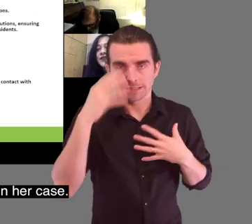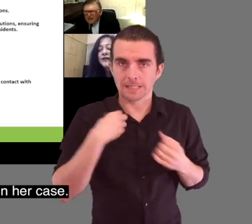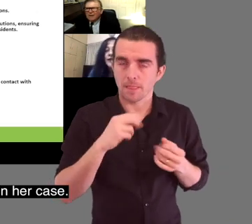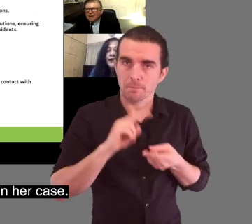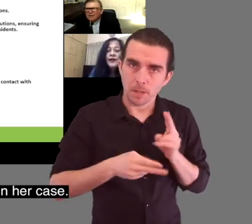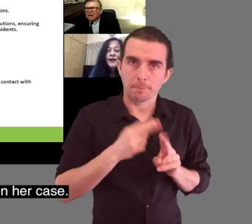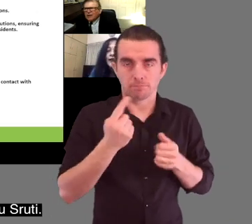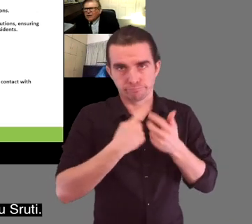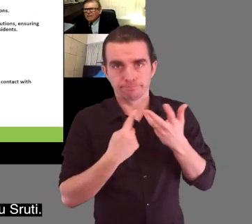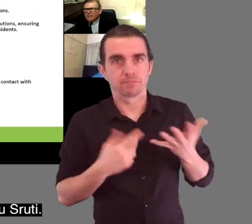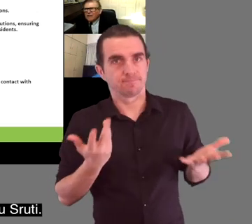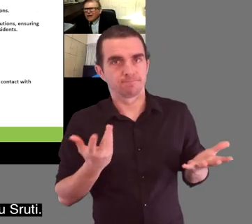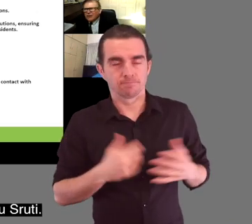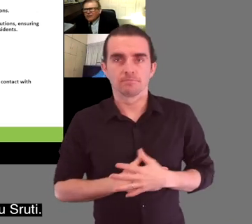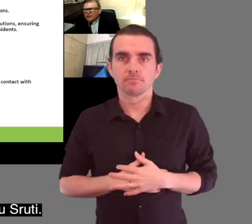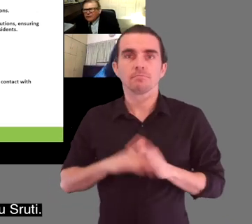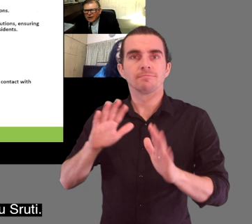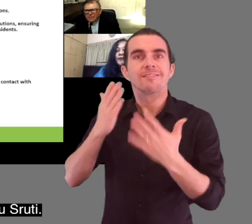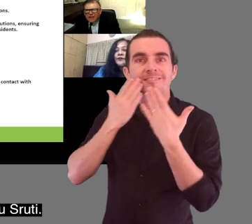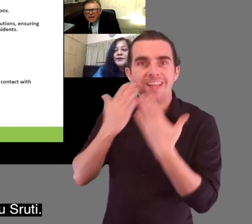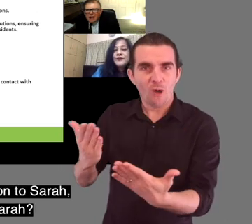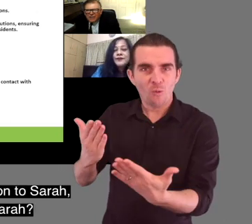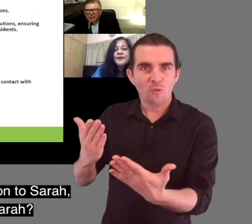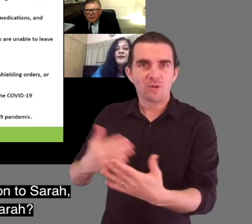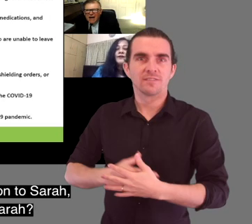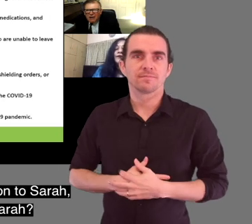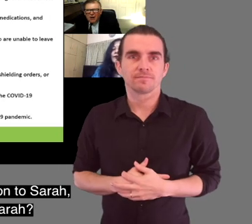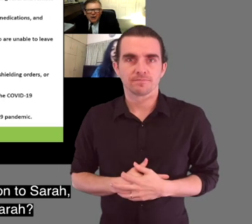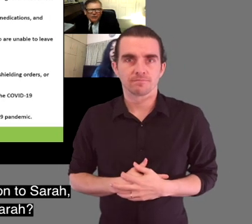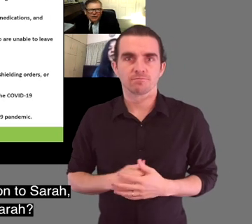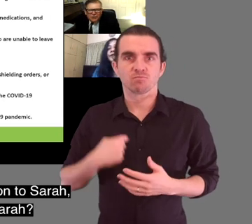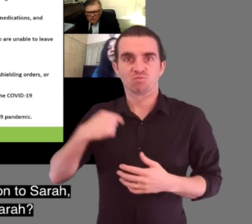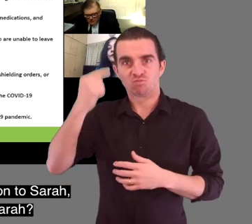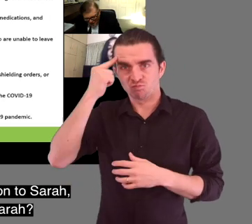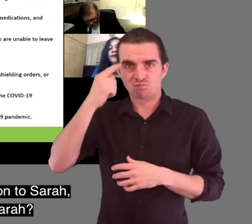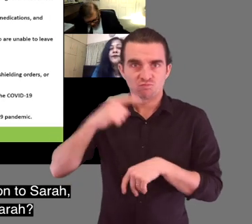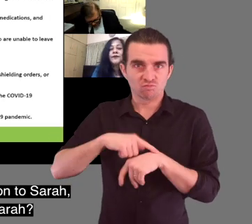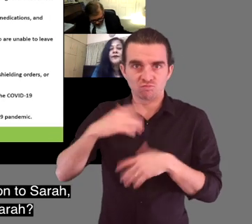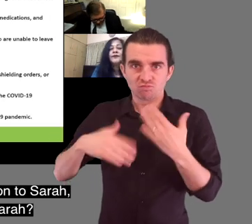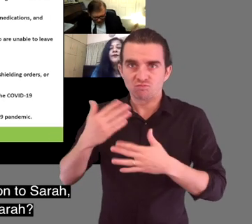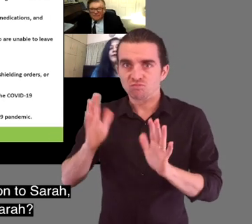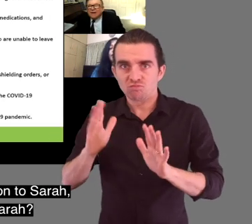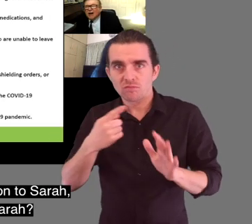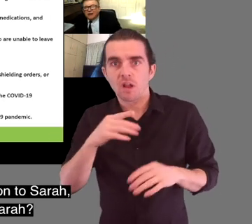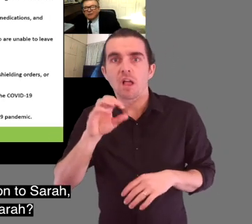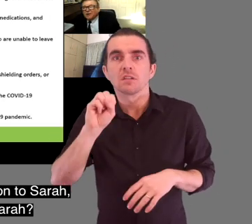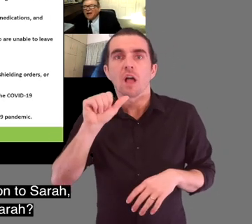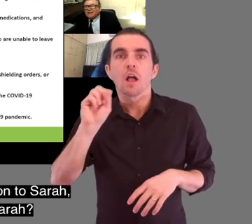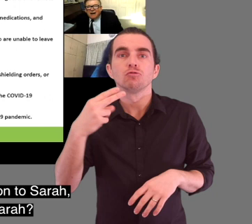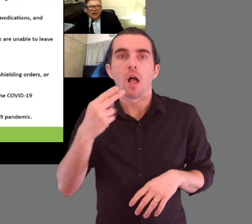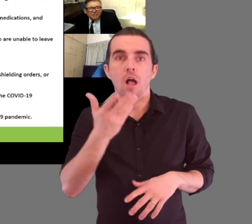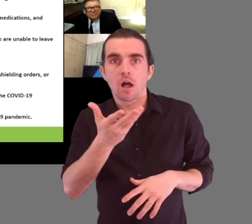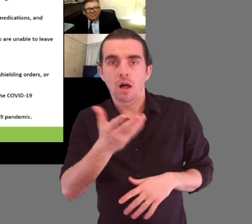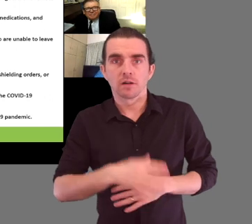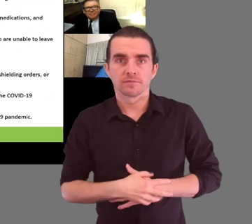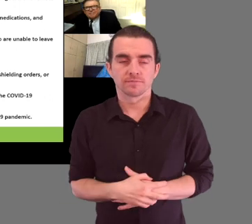case. Next, please. Thank you, Shruti. I think we're now going on to Sarah. Are you still there,